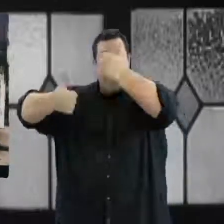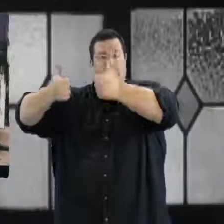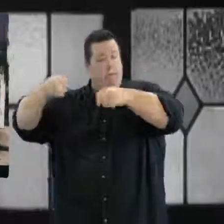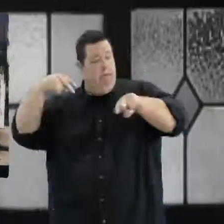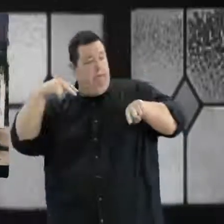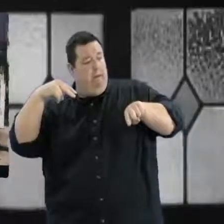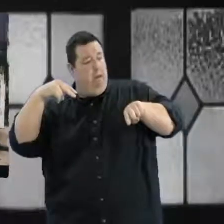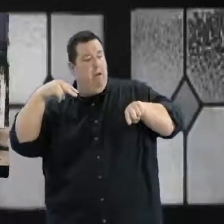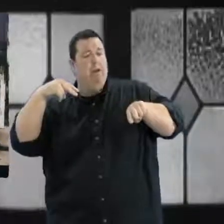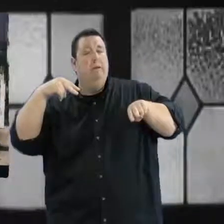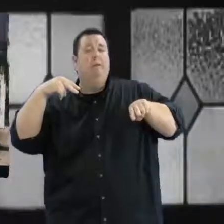wanted.